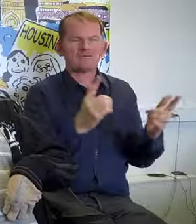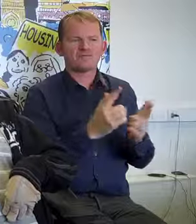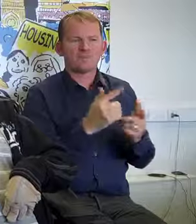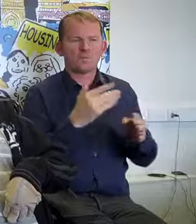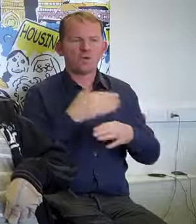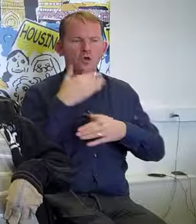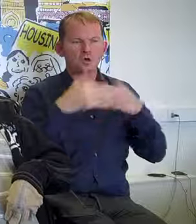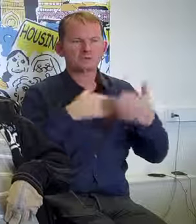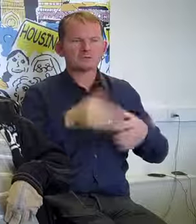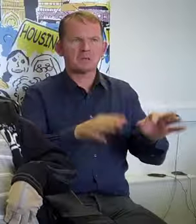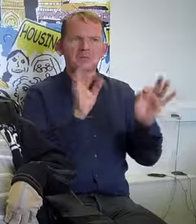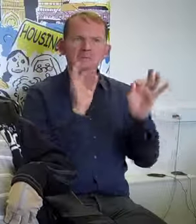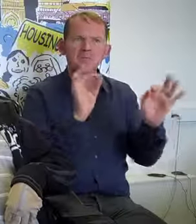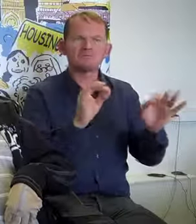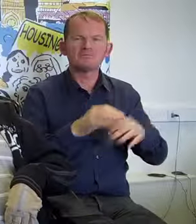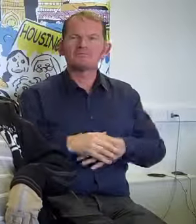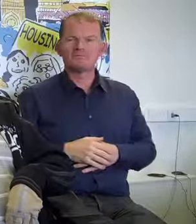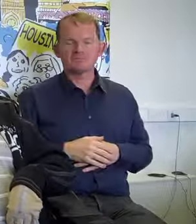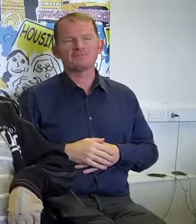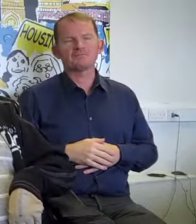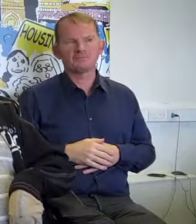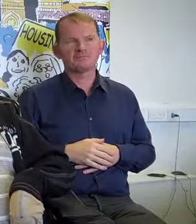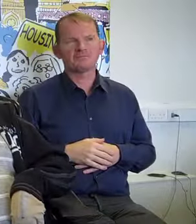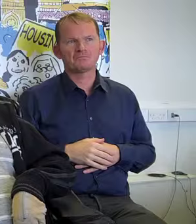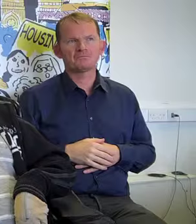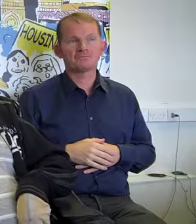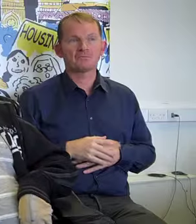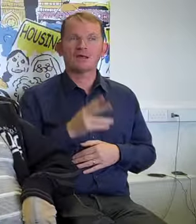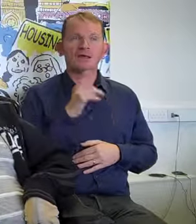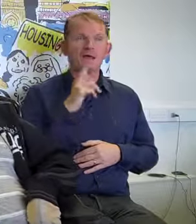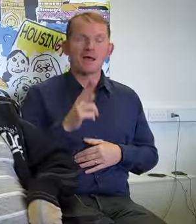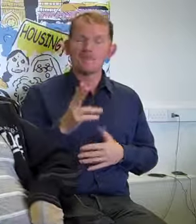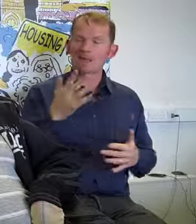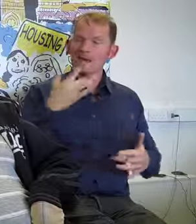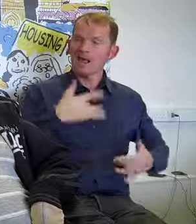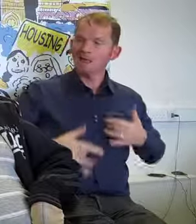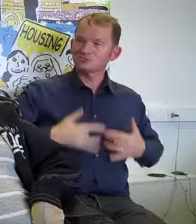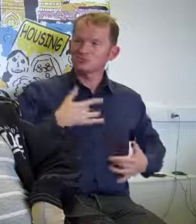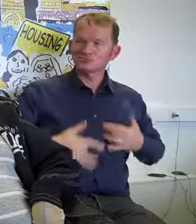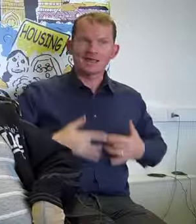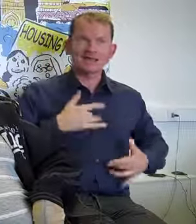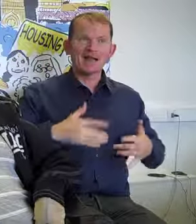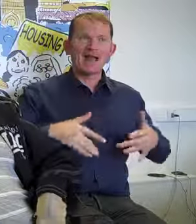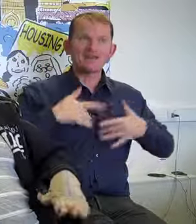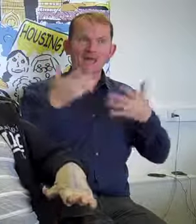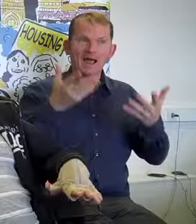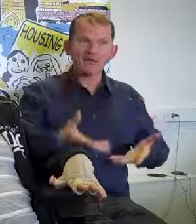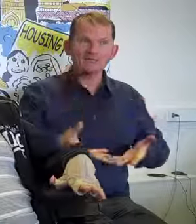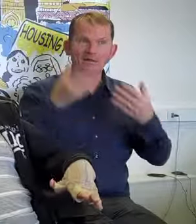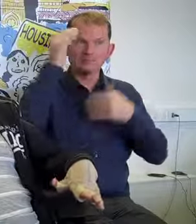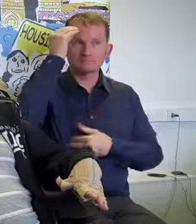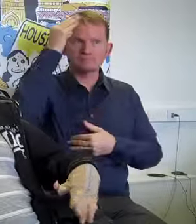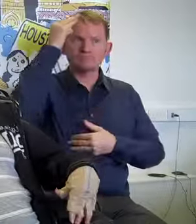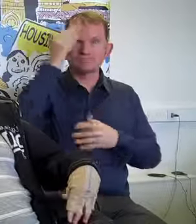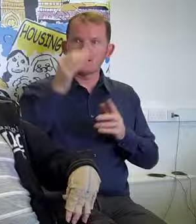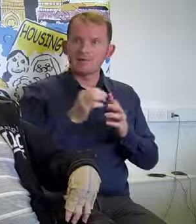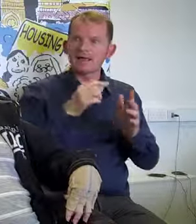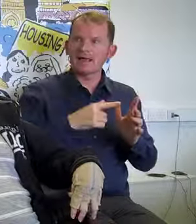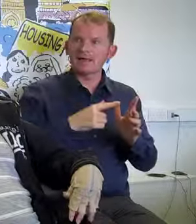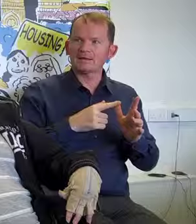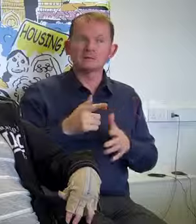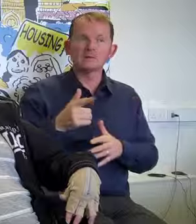working order. Right, excellent. Look, it's been really interesting. I feel like I've learnt a lot more about PAs. Is there anything else that